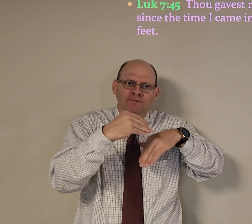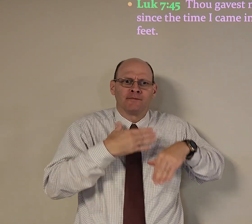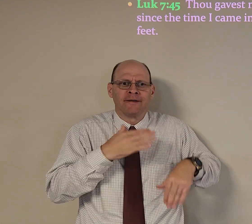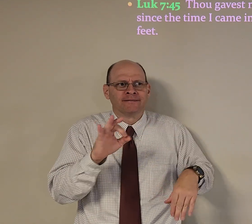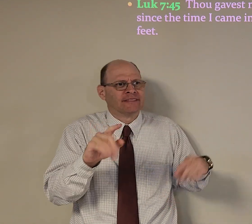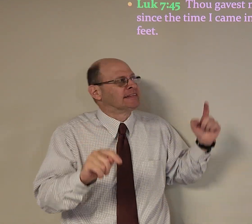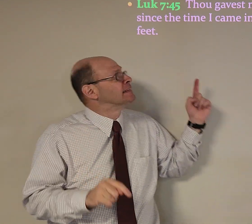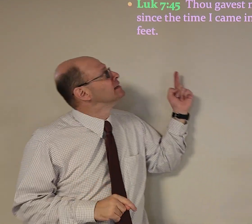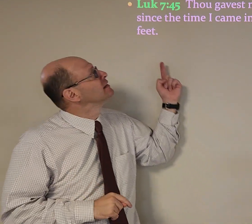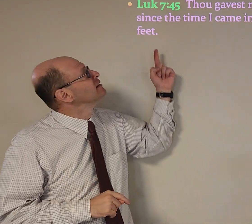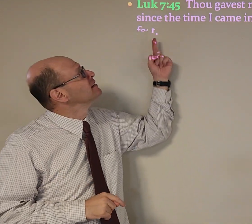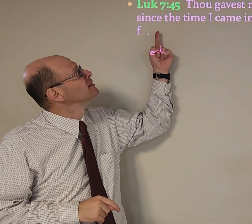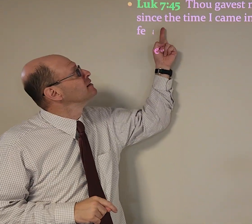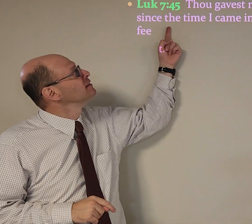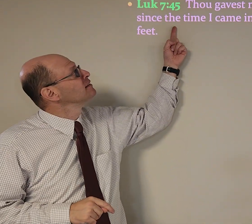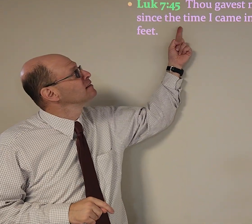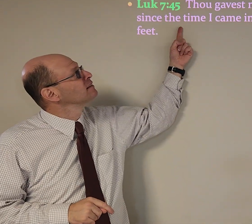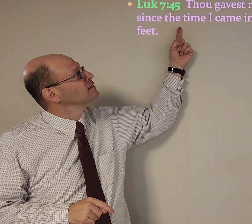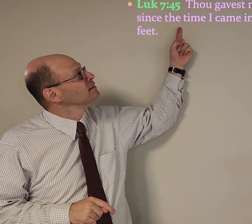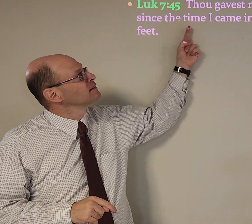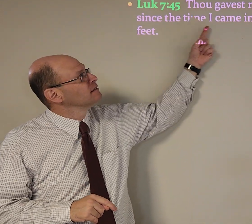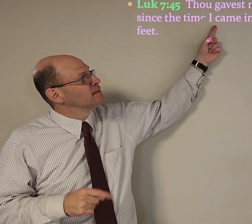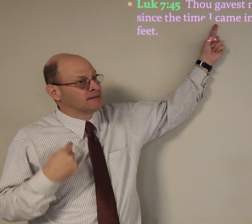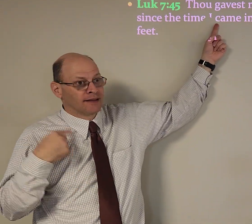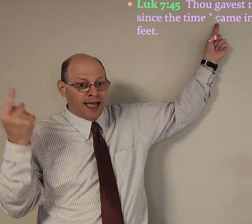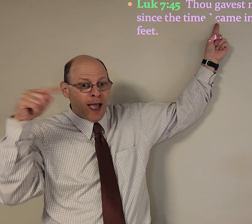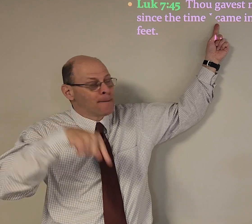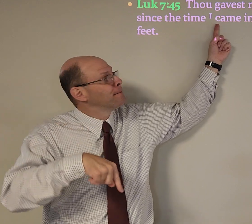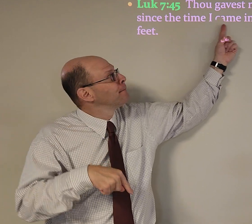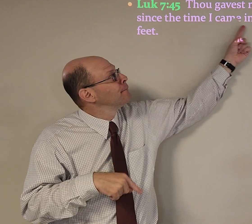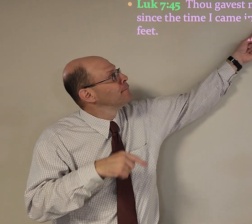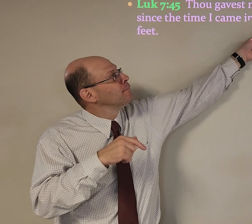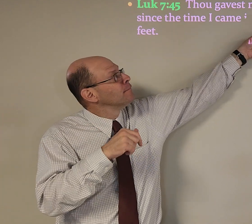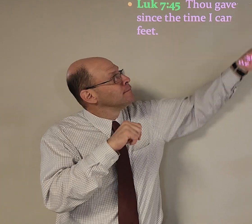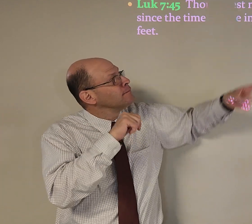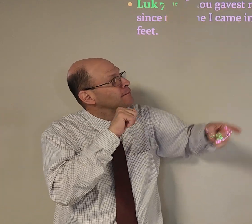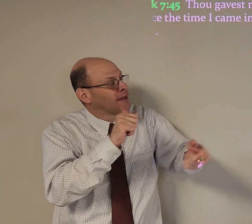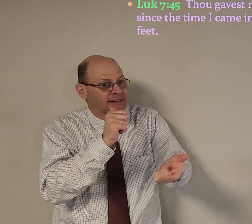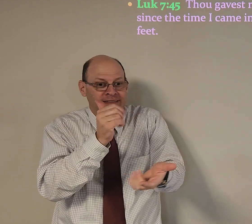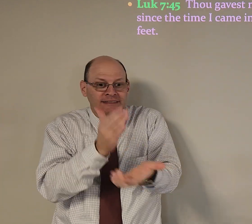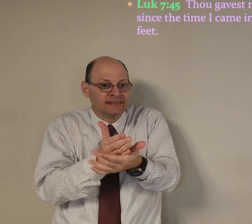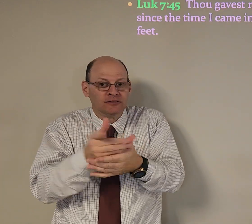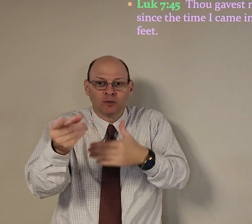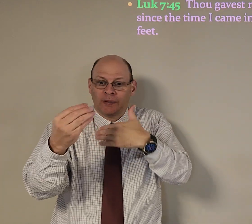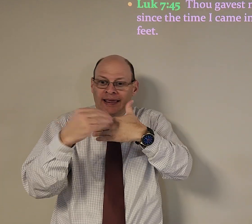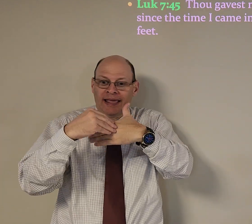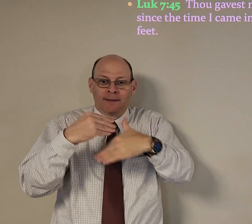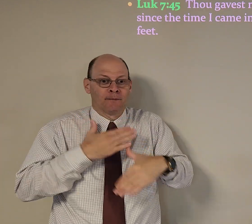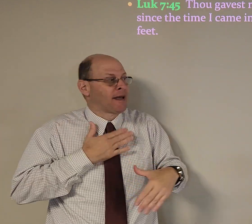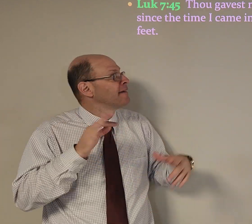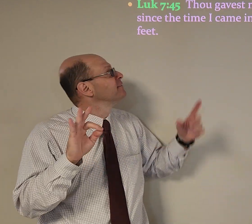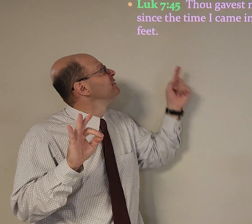but this woman, since the time I came in, hath not ceased to kiss my feet.